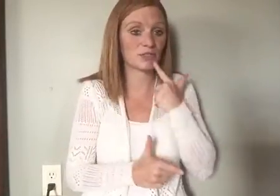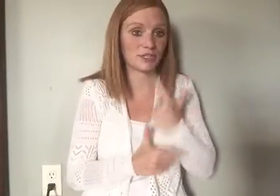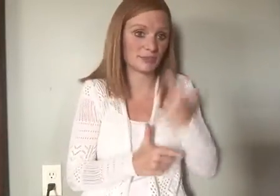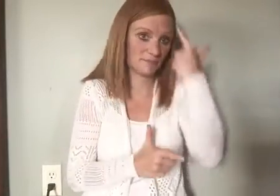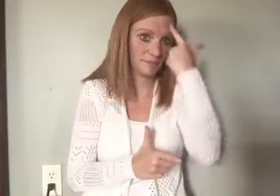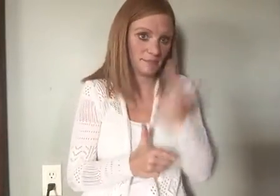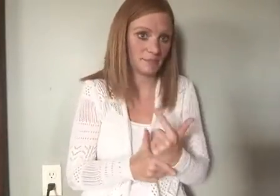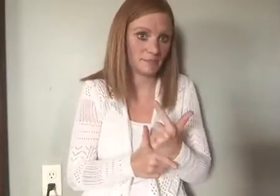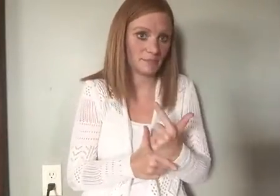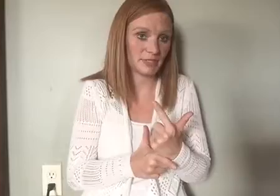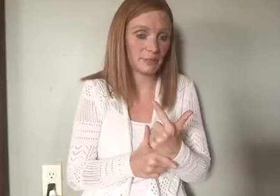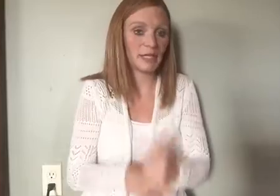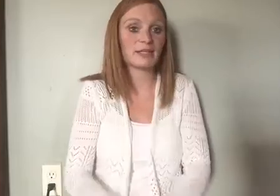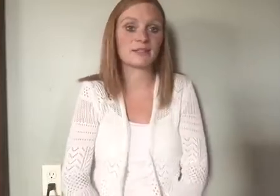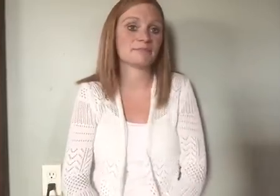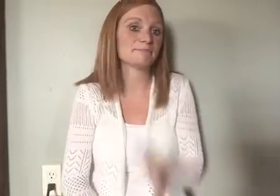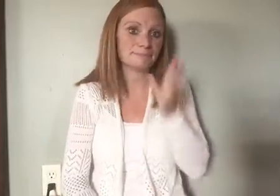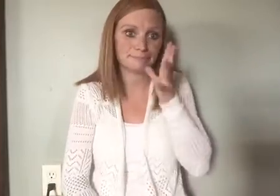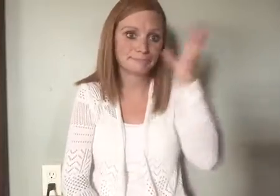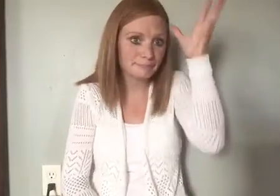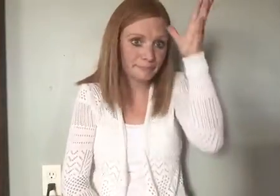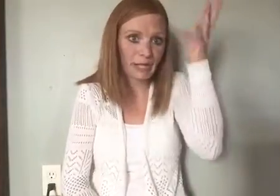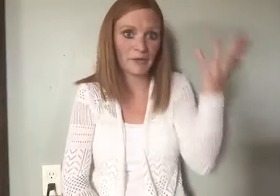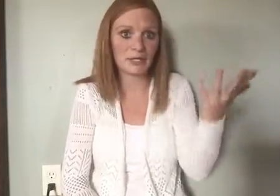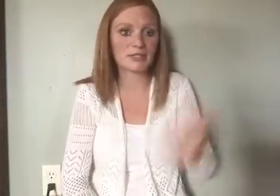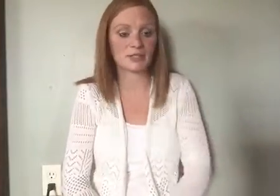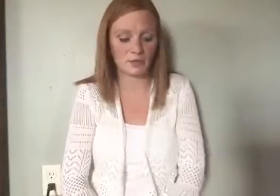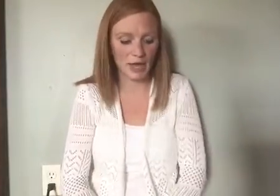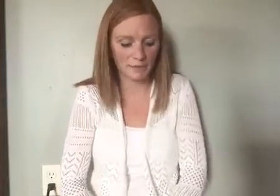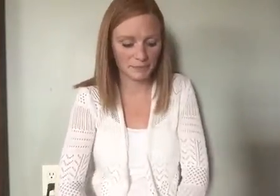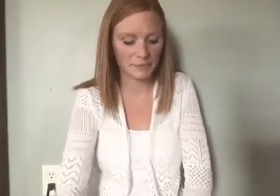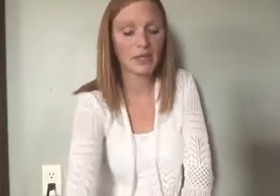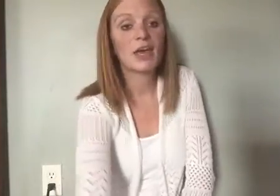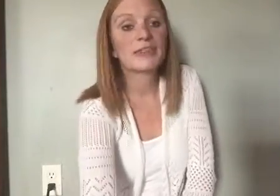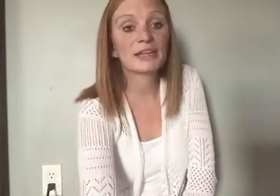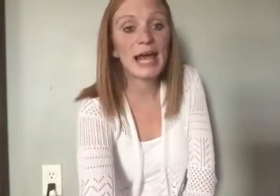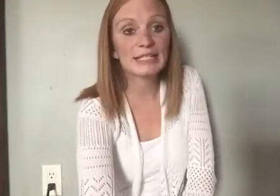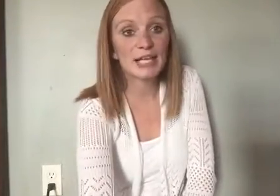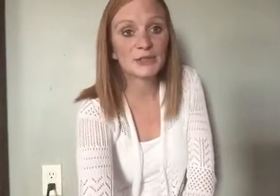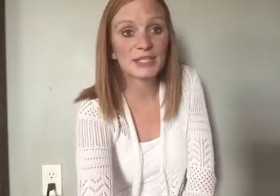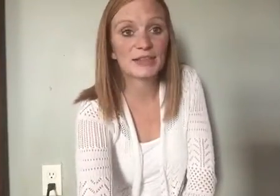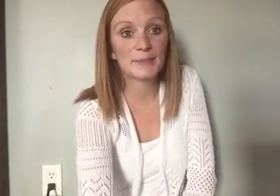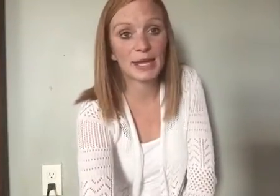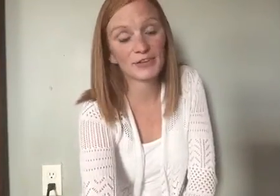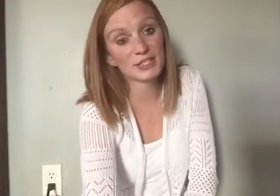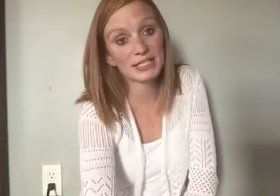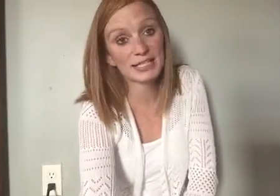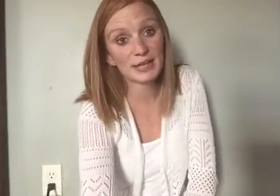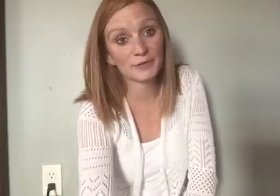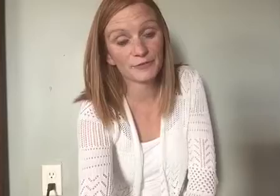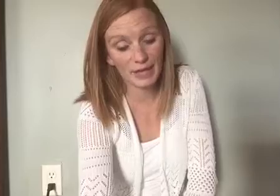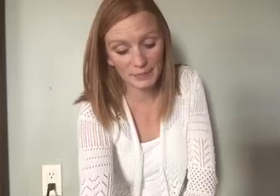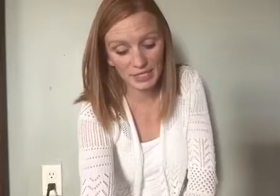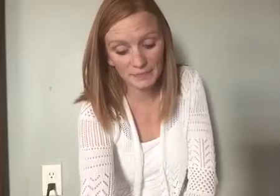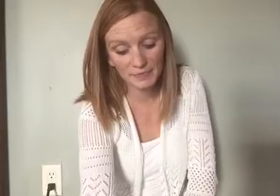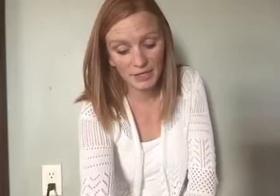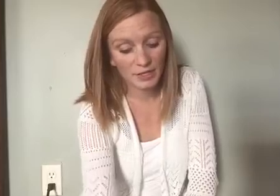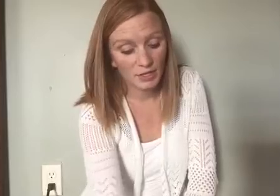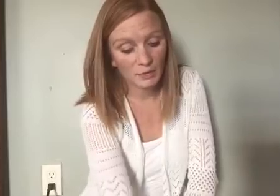just siblings, parents, okay? The last sign you'll see on that page is the sign for family, which